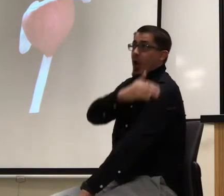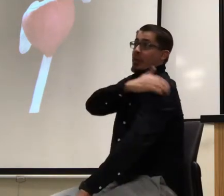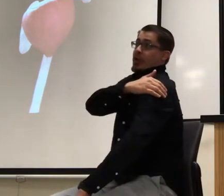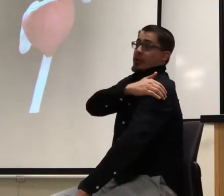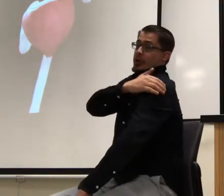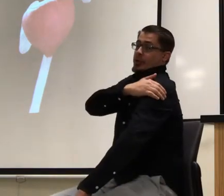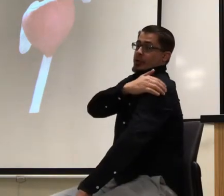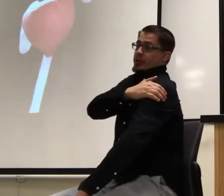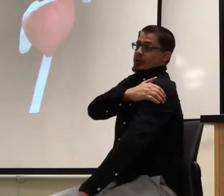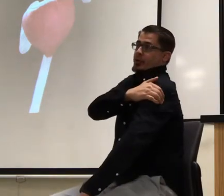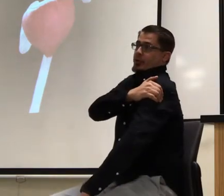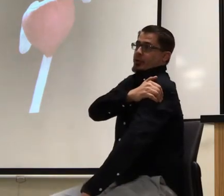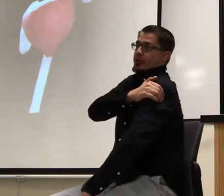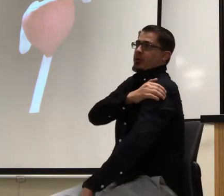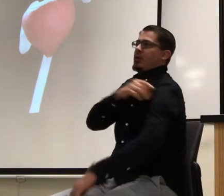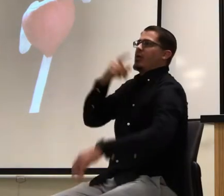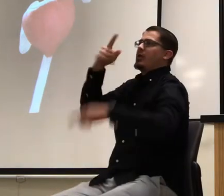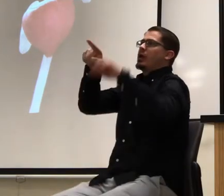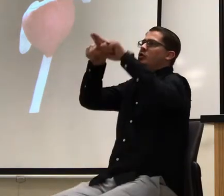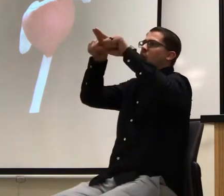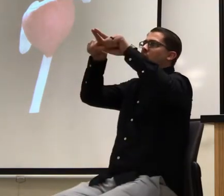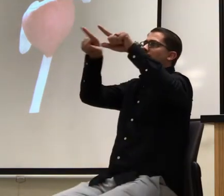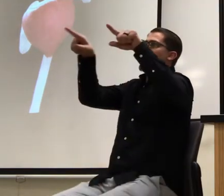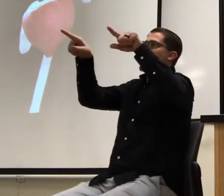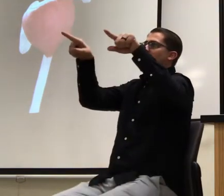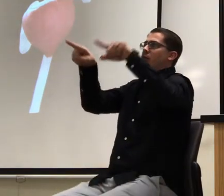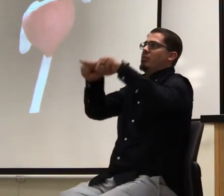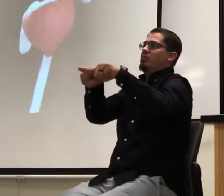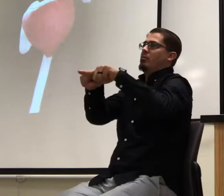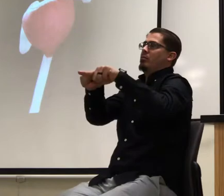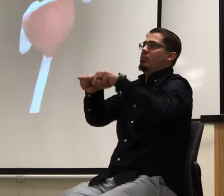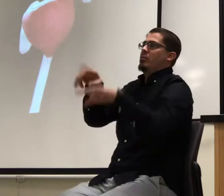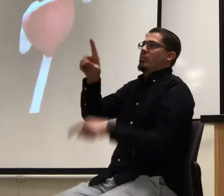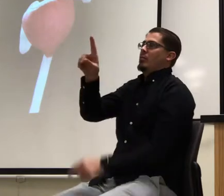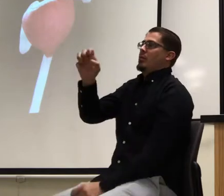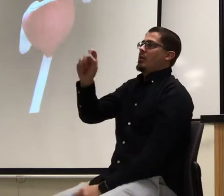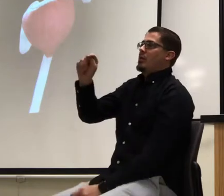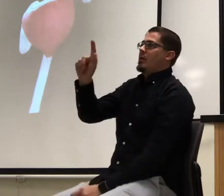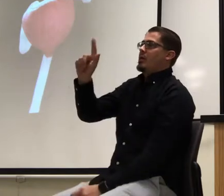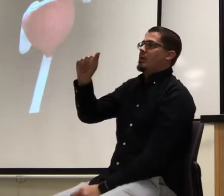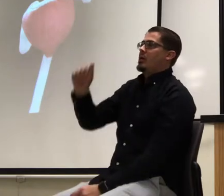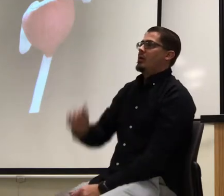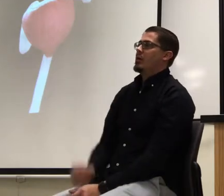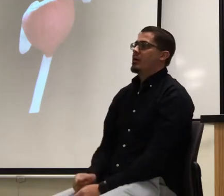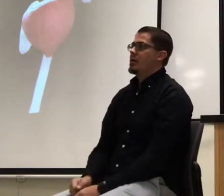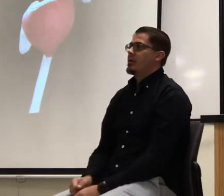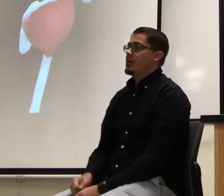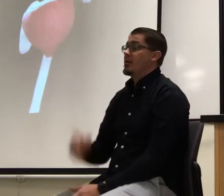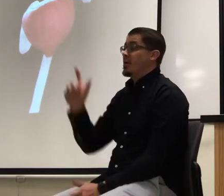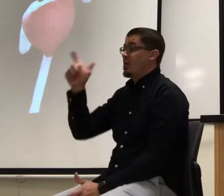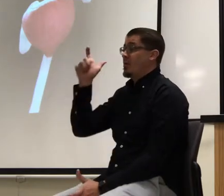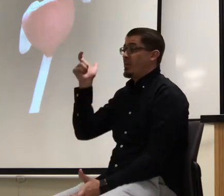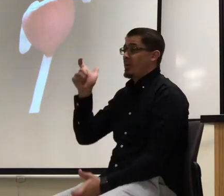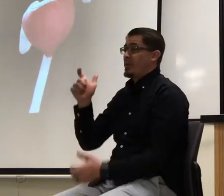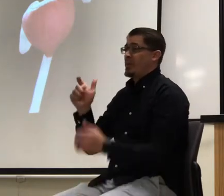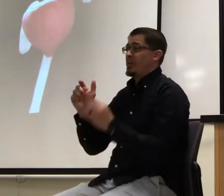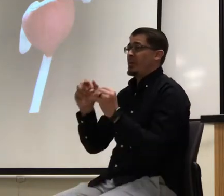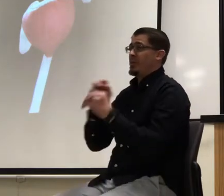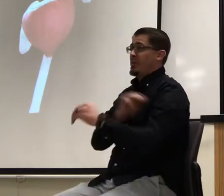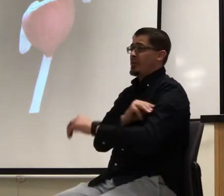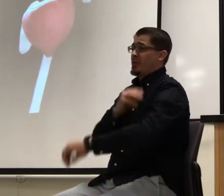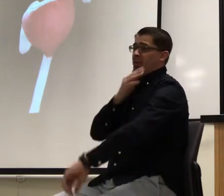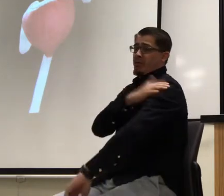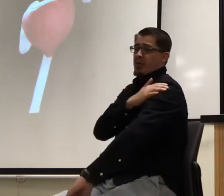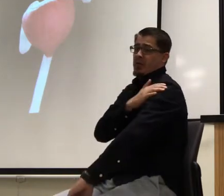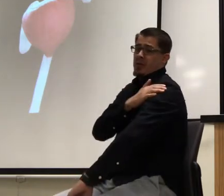upside down triangle, more or less. It's the sign for delta. And what's a big muscle? It goes all the way from the